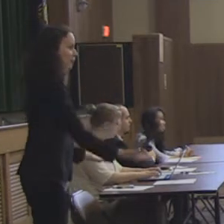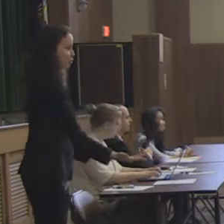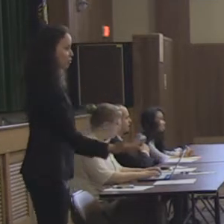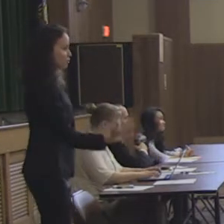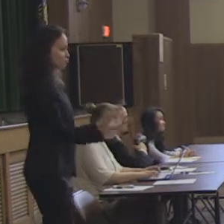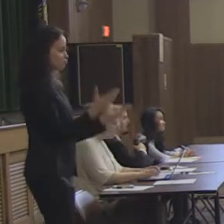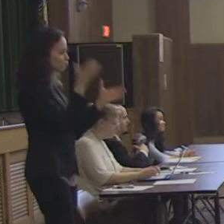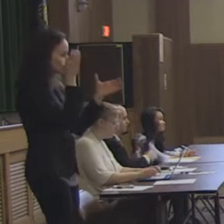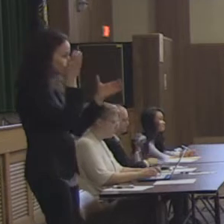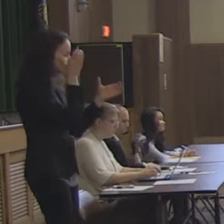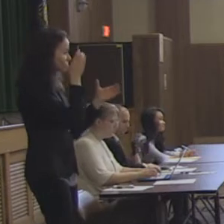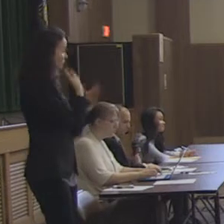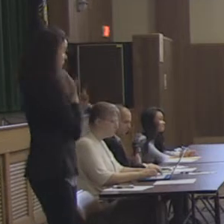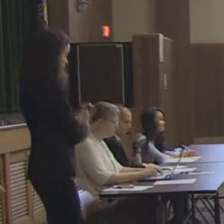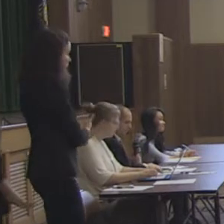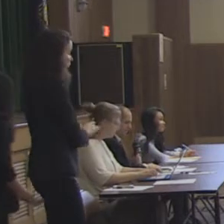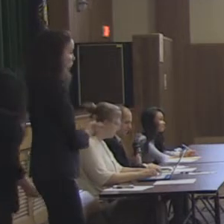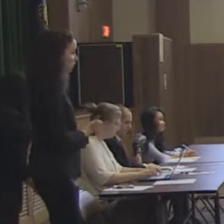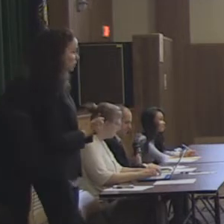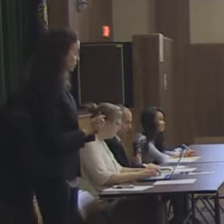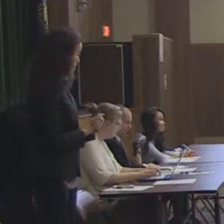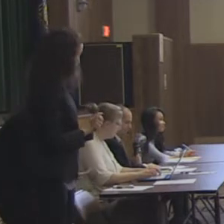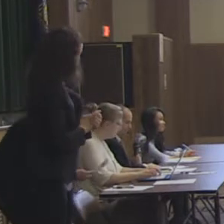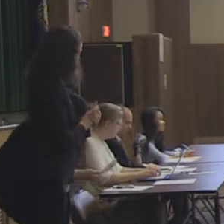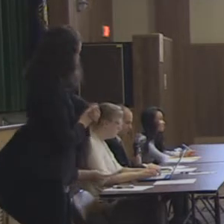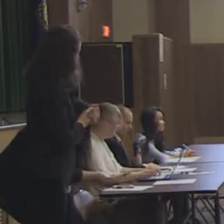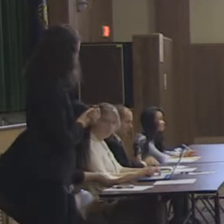appreciate that. Yeah, thank you.